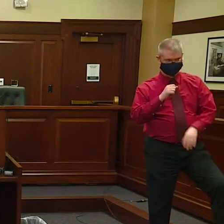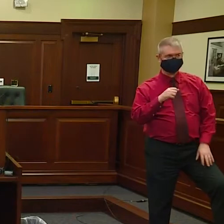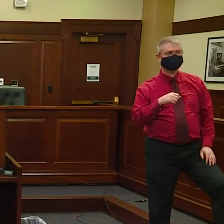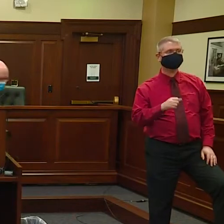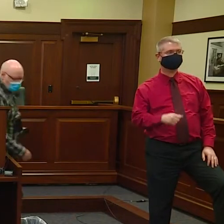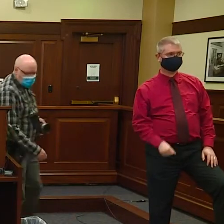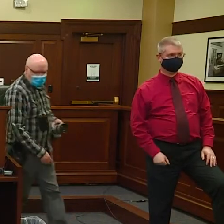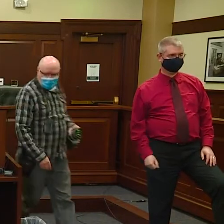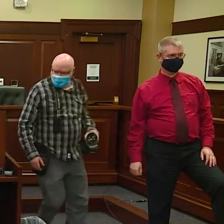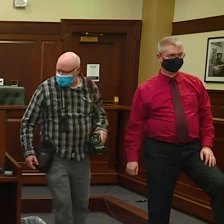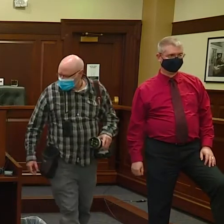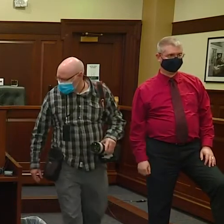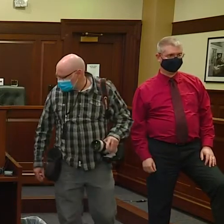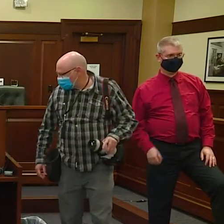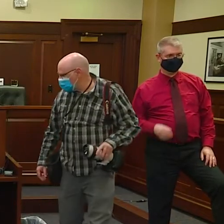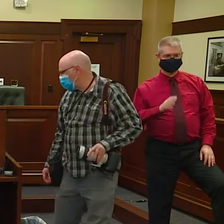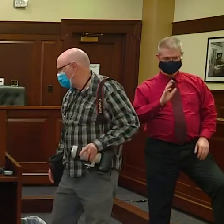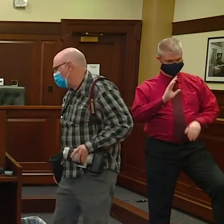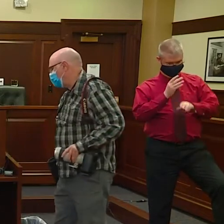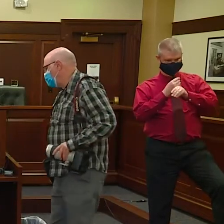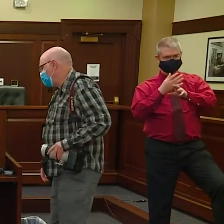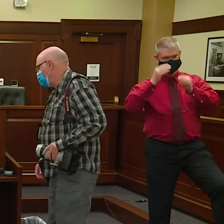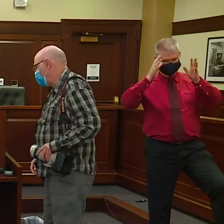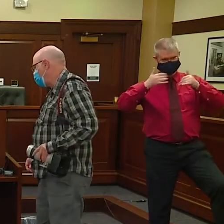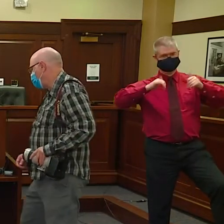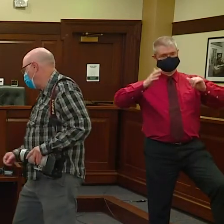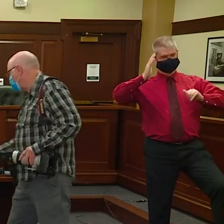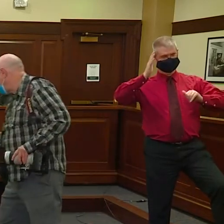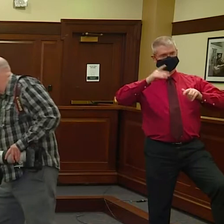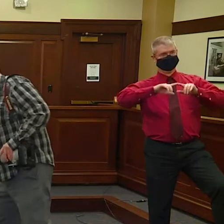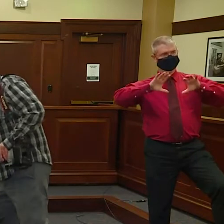Was that hers? Okay. Yeah, just turn it off.